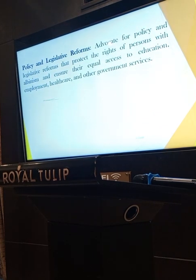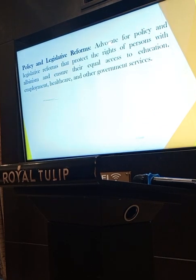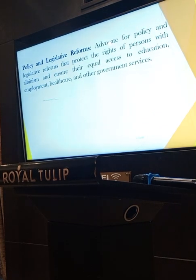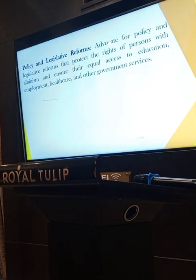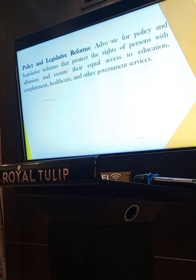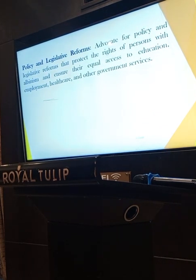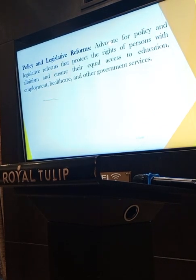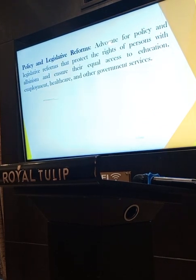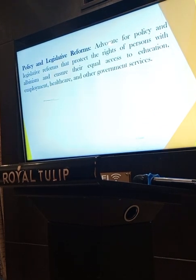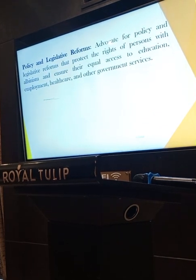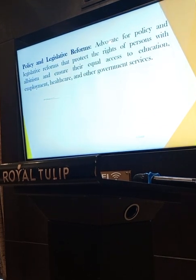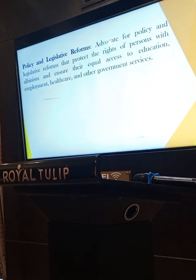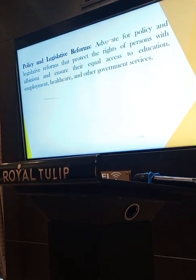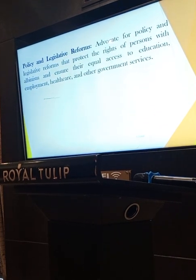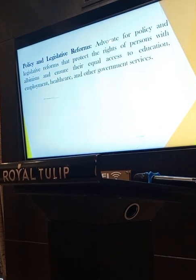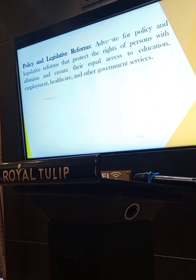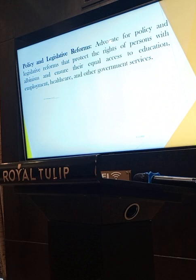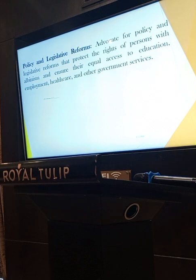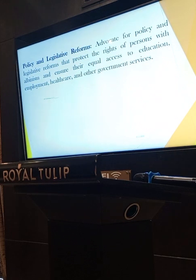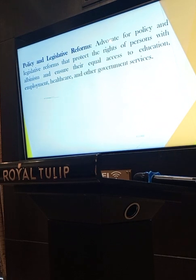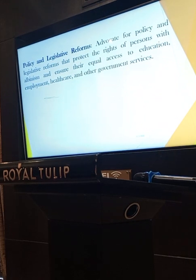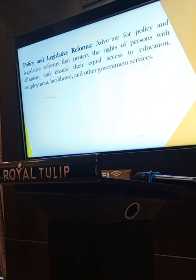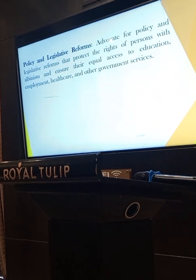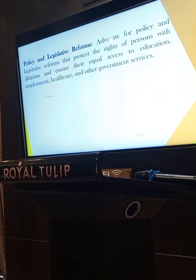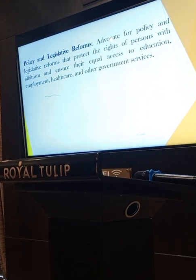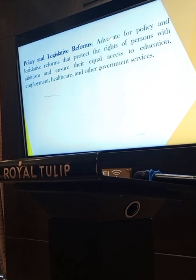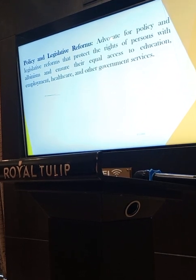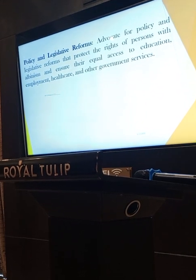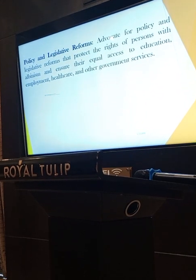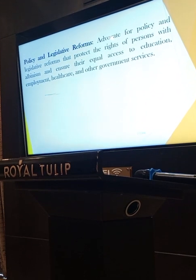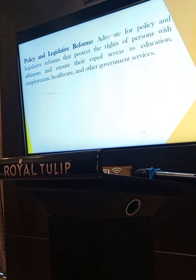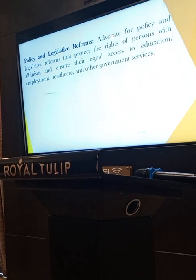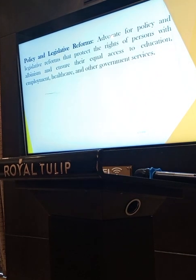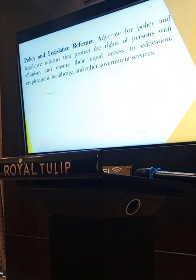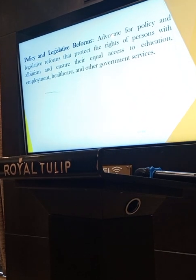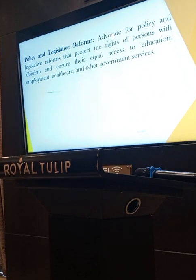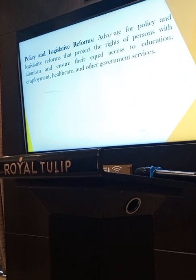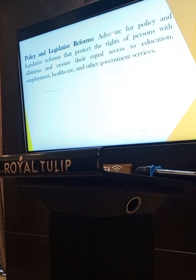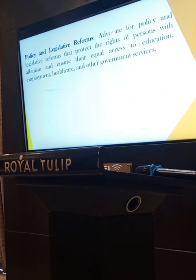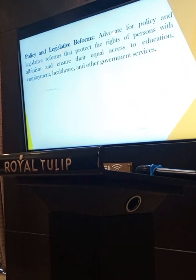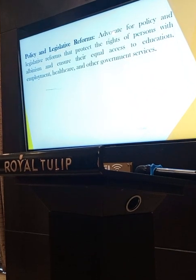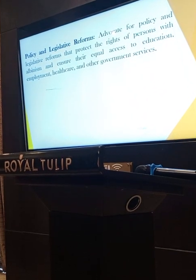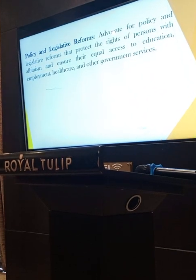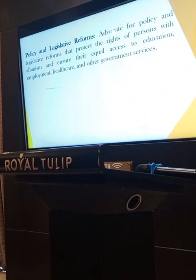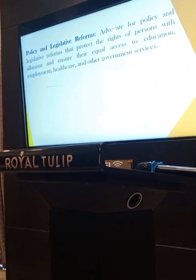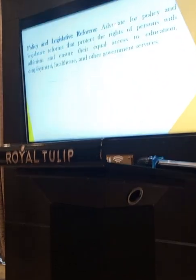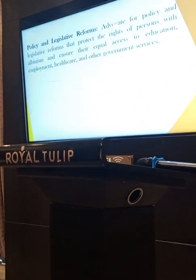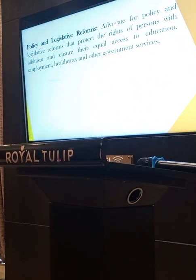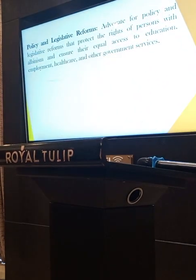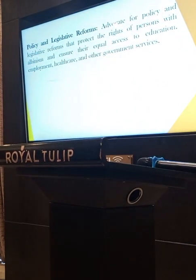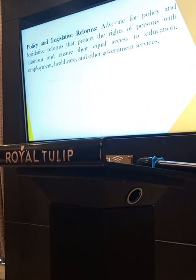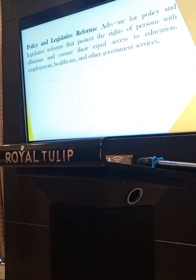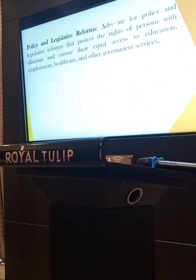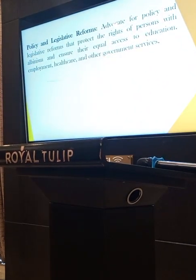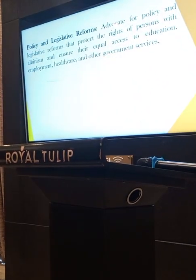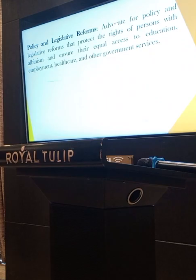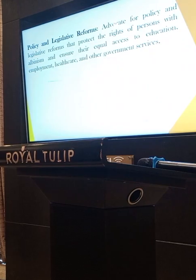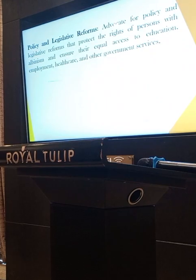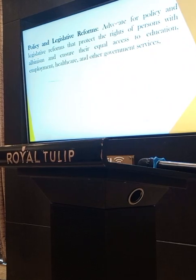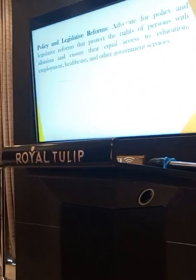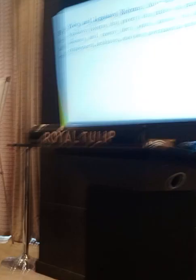am privy to very critical information that our CAS is